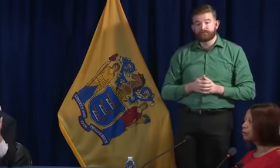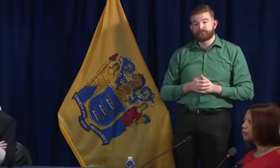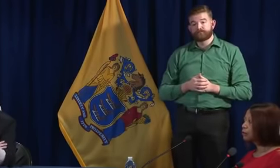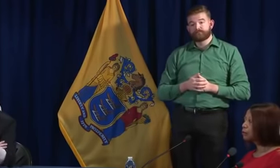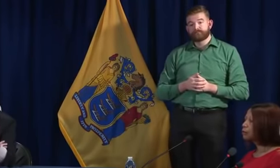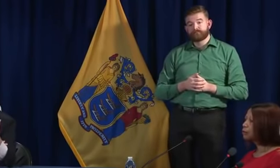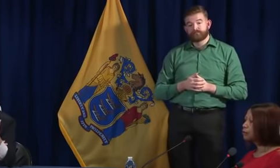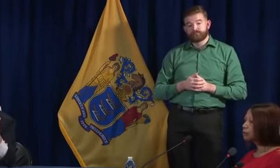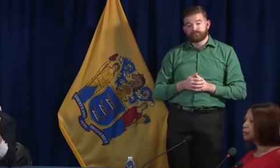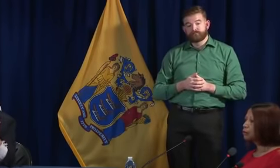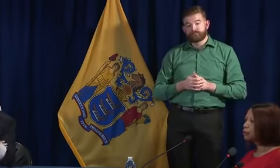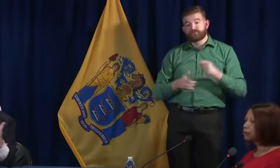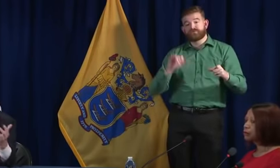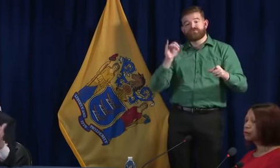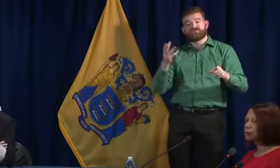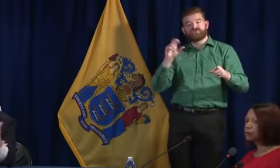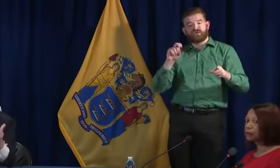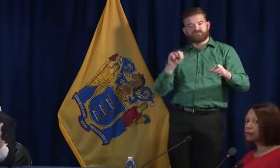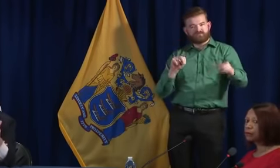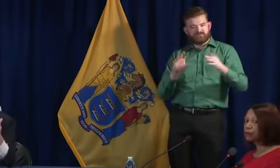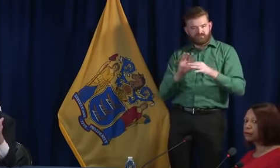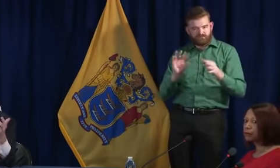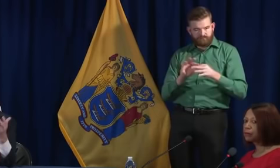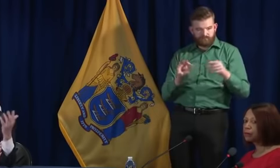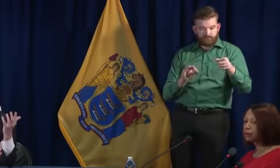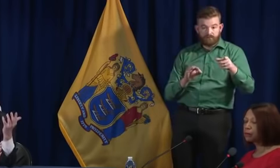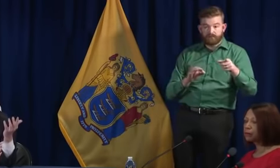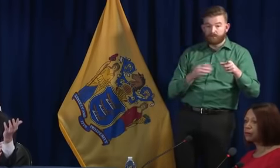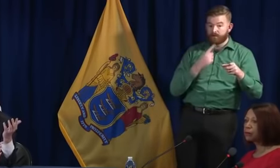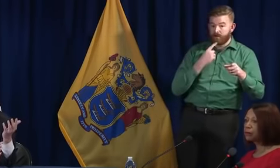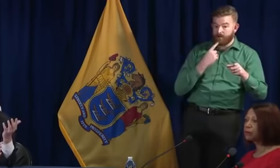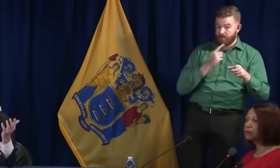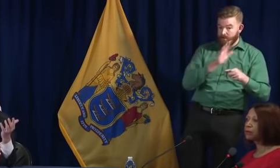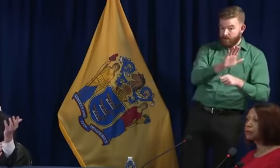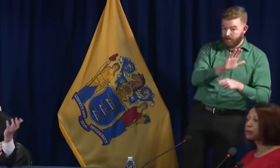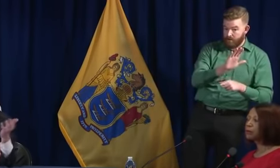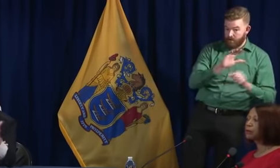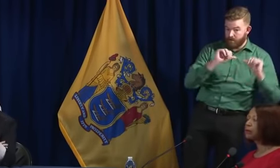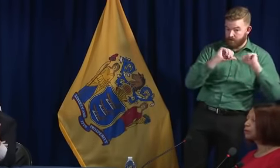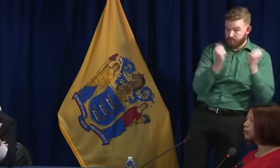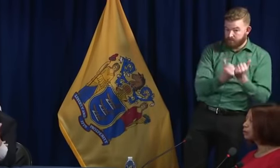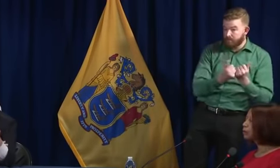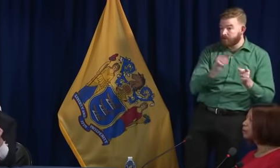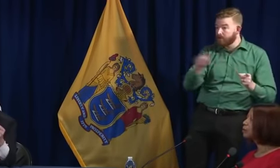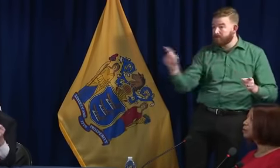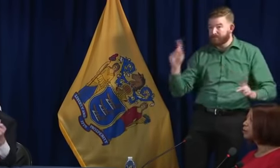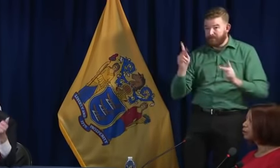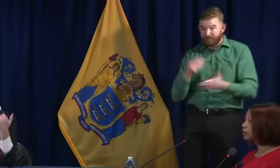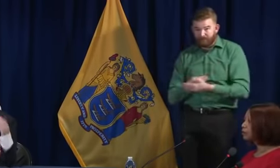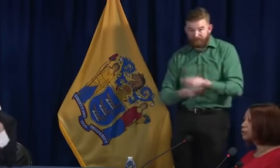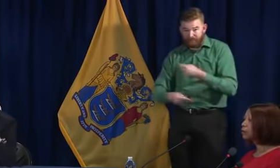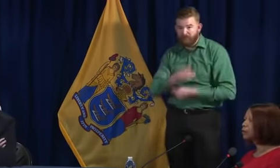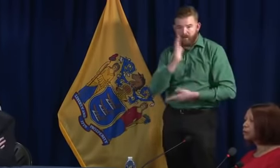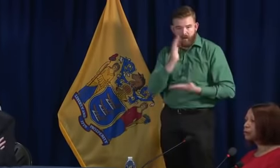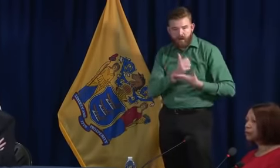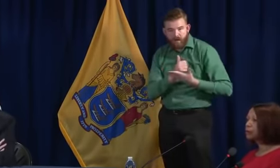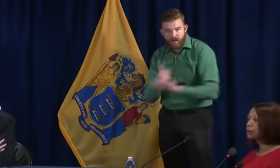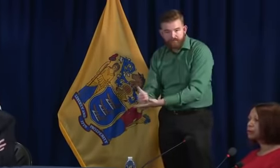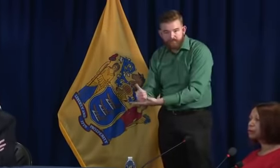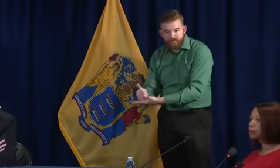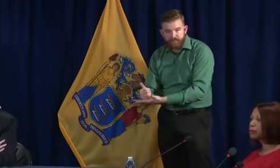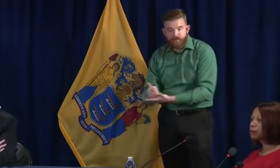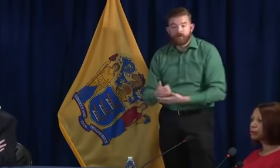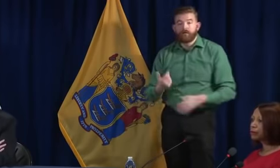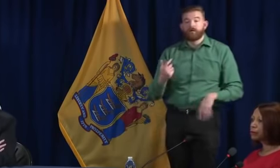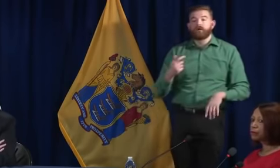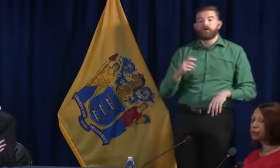insurance, their working lives, period. Secretary of the Treasury for the federal government last night said that he could see the unemployment